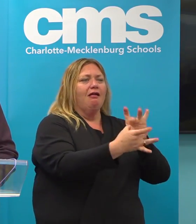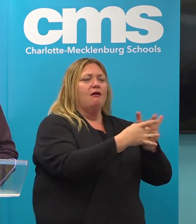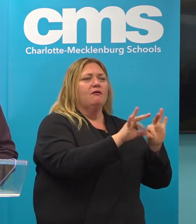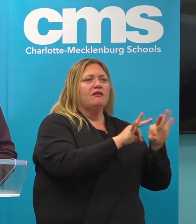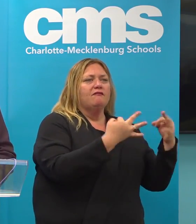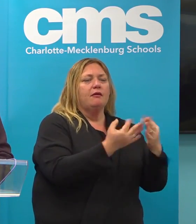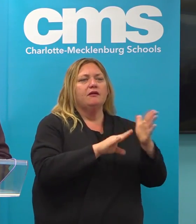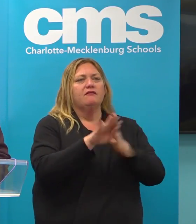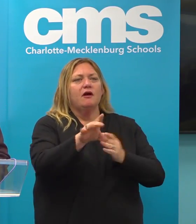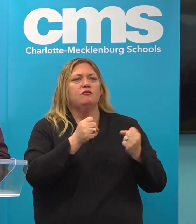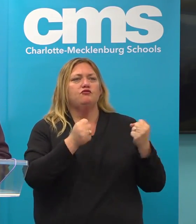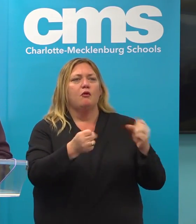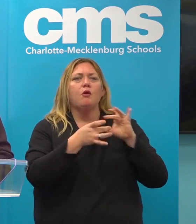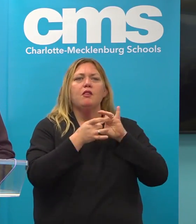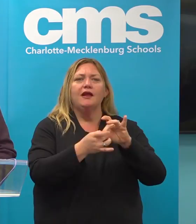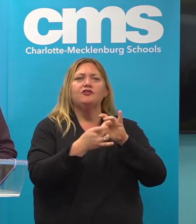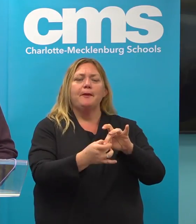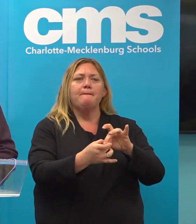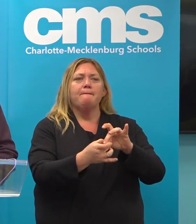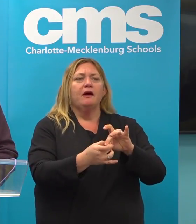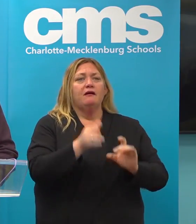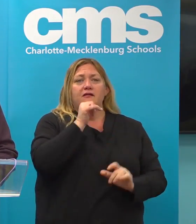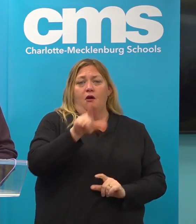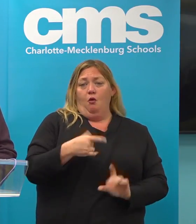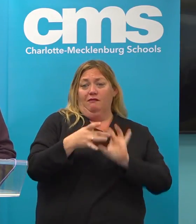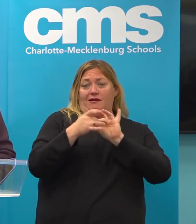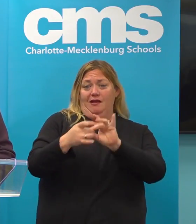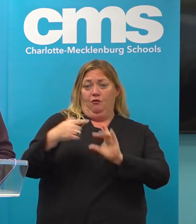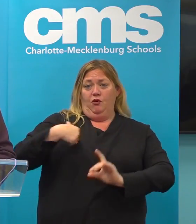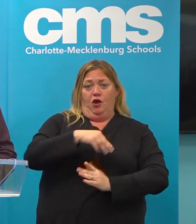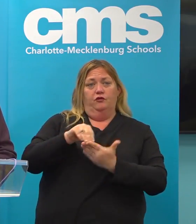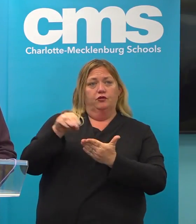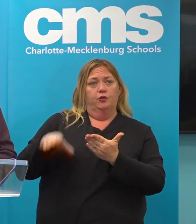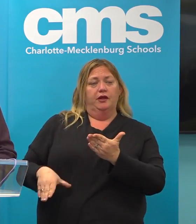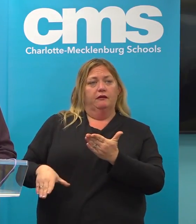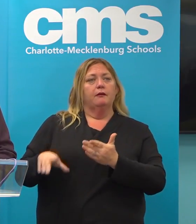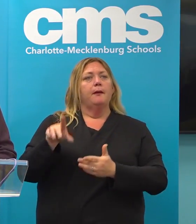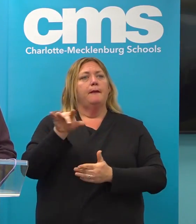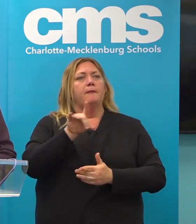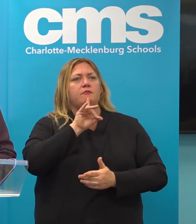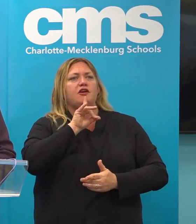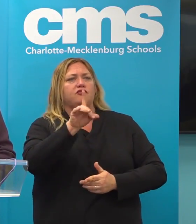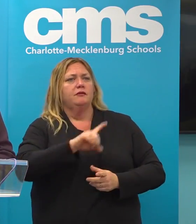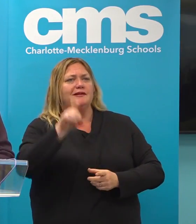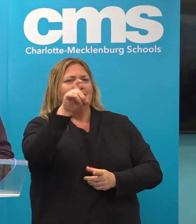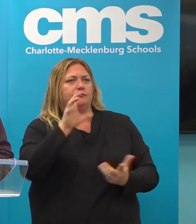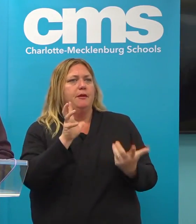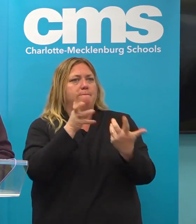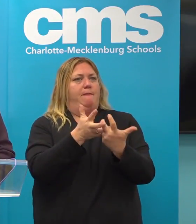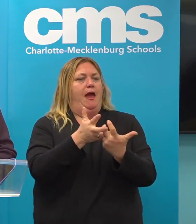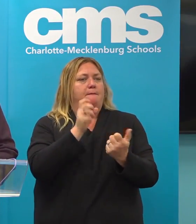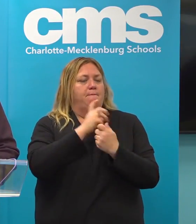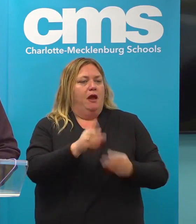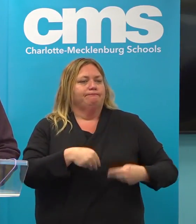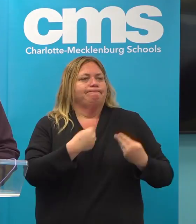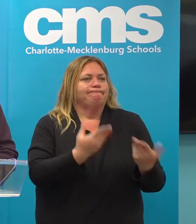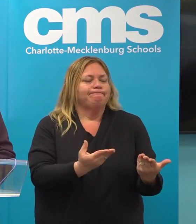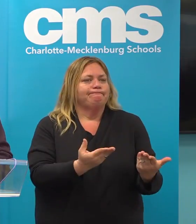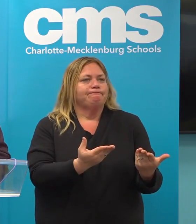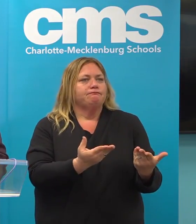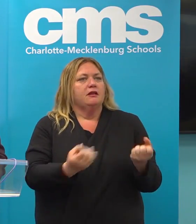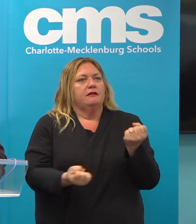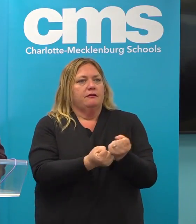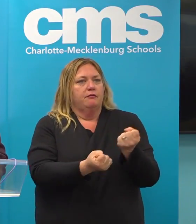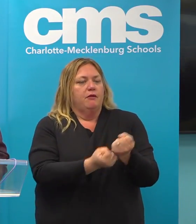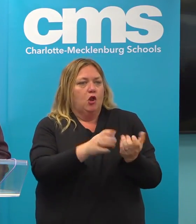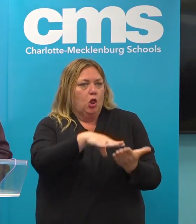and develop really strong relationships to not only connect with our students, but to ensure that their needs are being met by provisioning ongoing